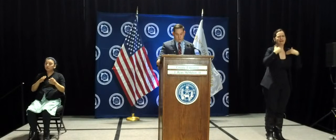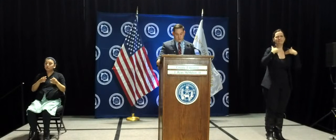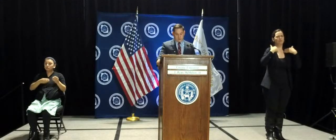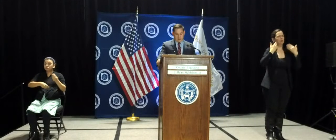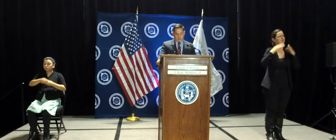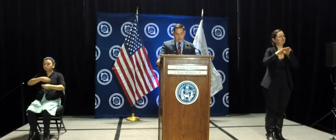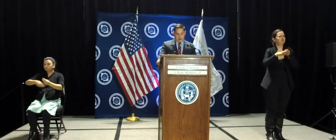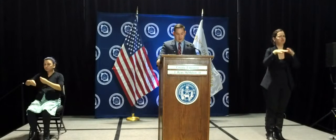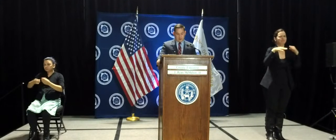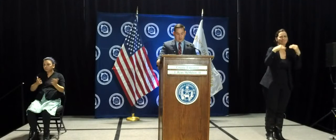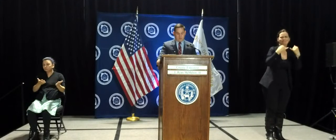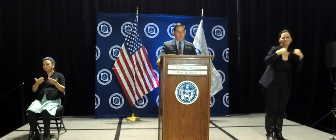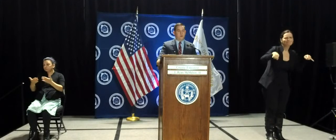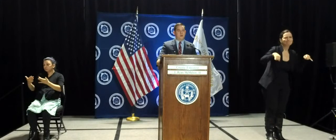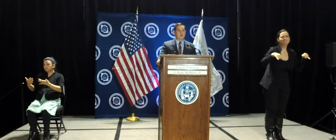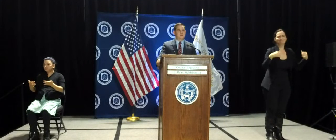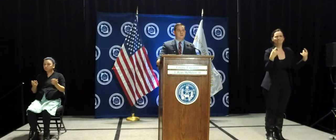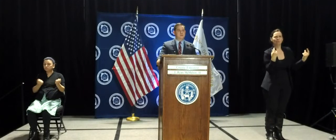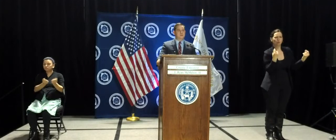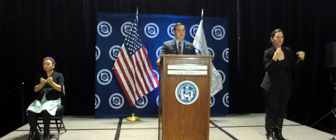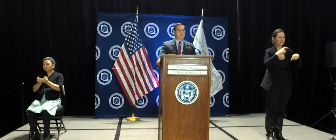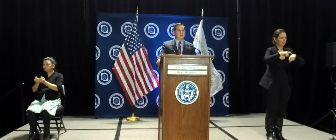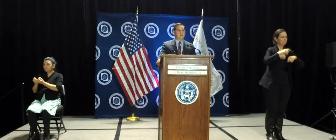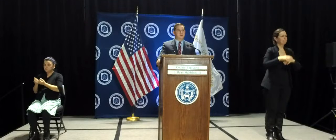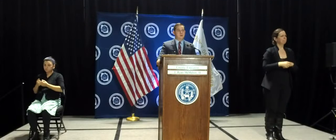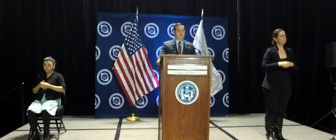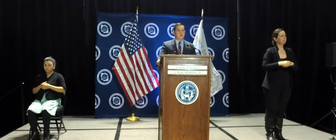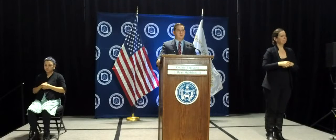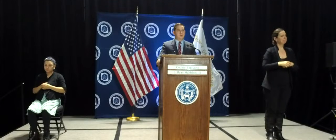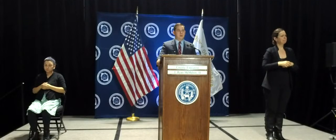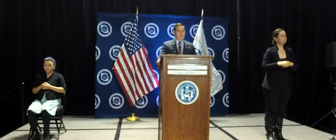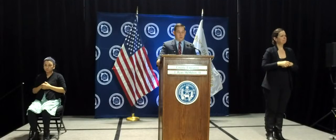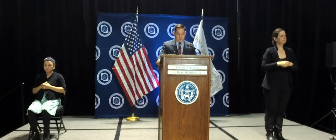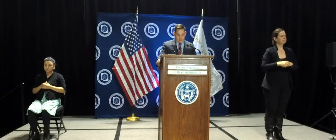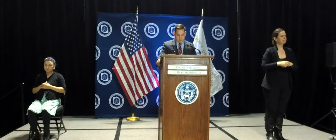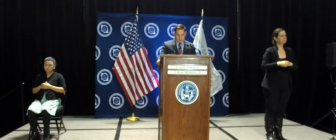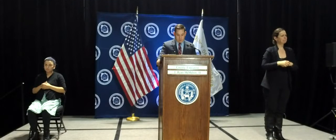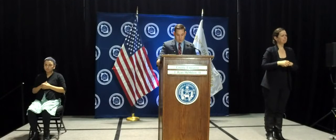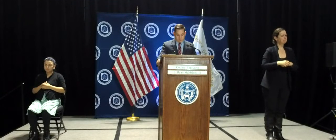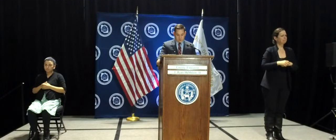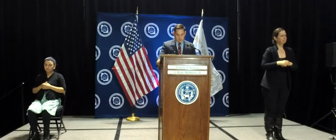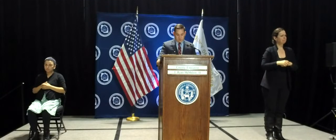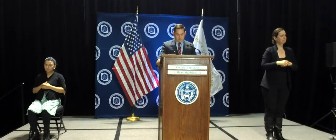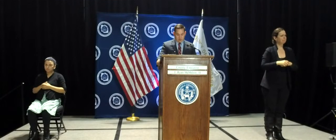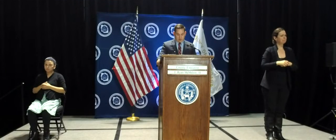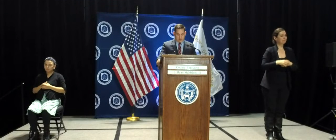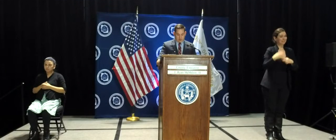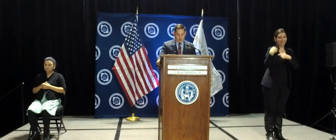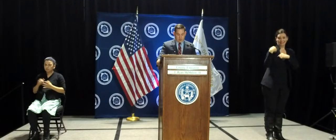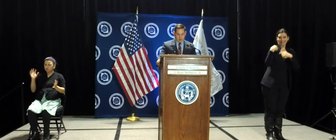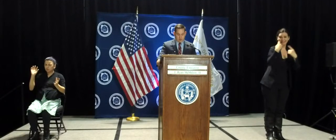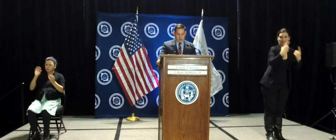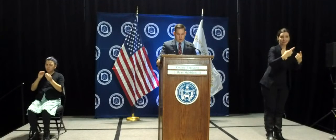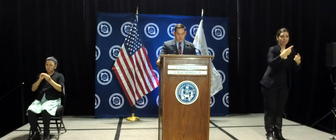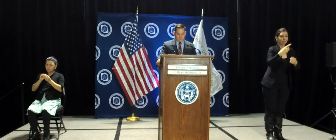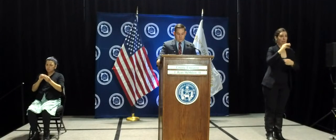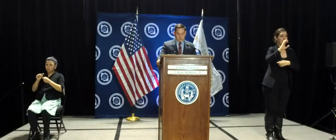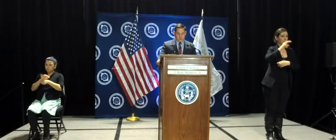Overall, 14,984 cases since the beginning of the pandemic on March 16th for Onondaga